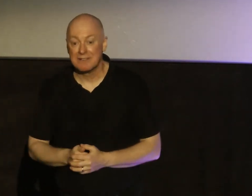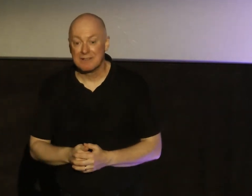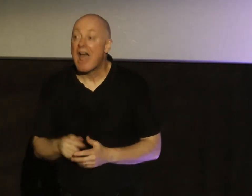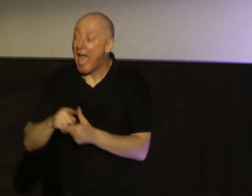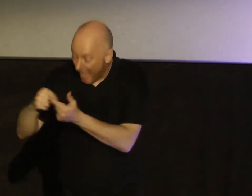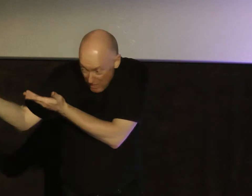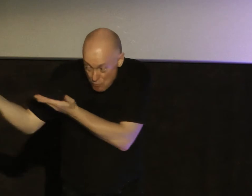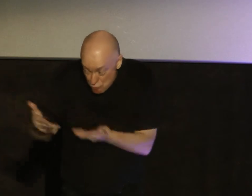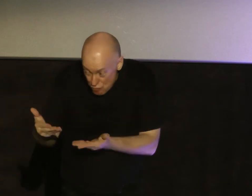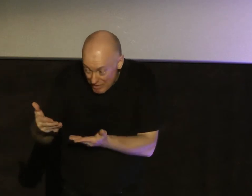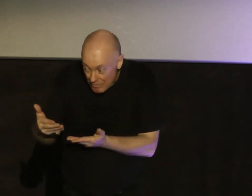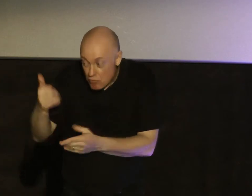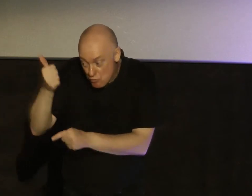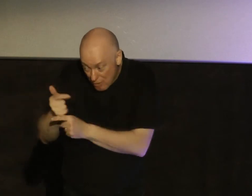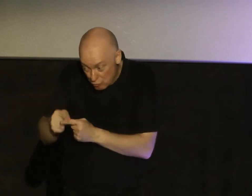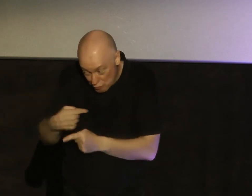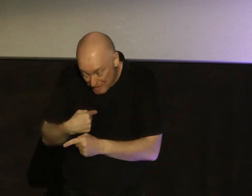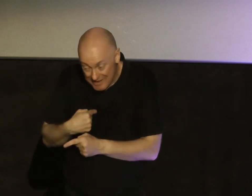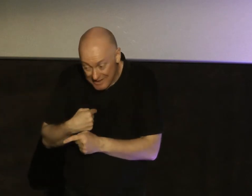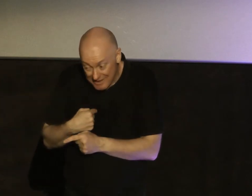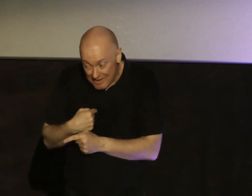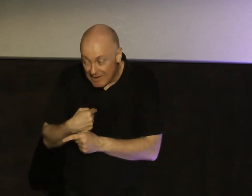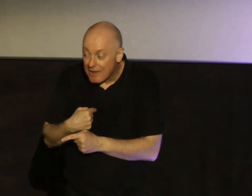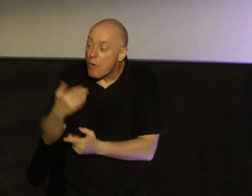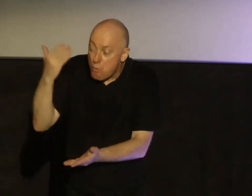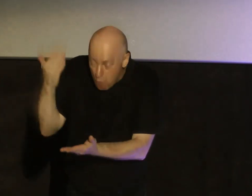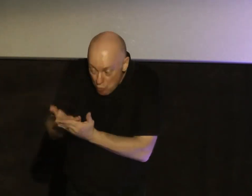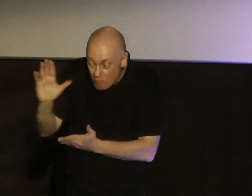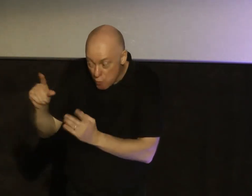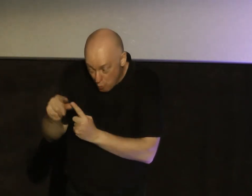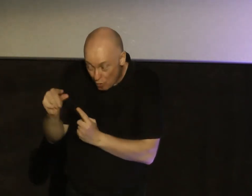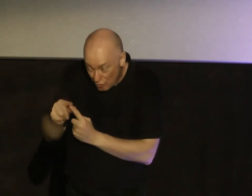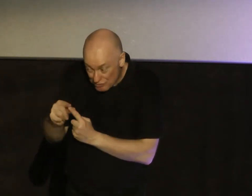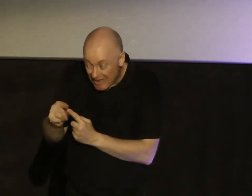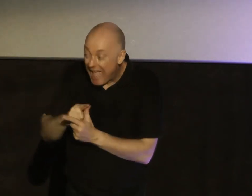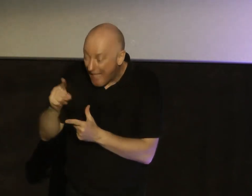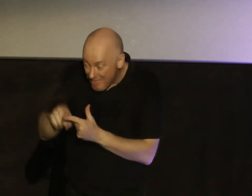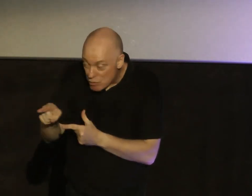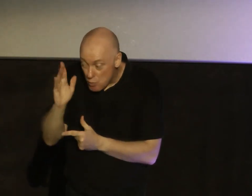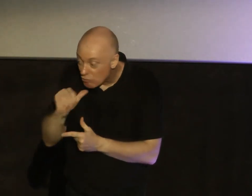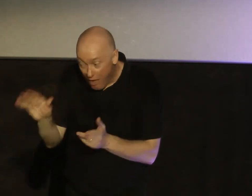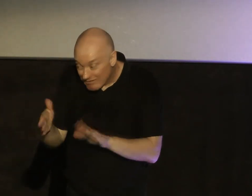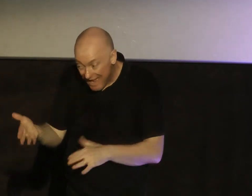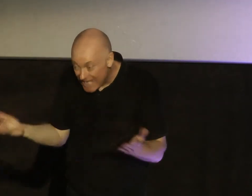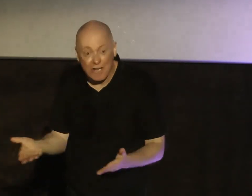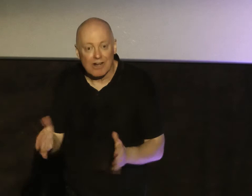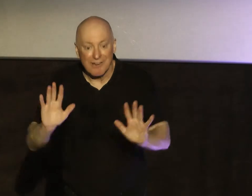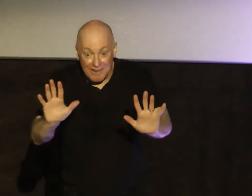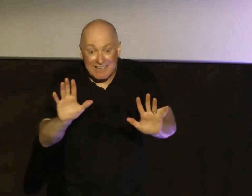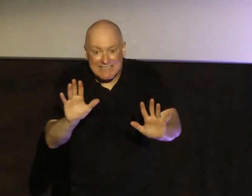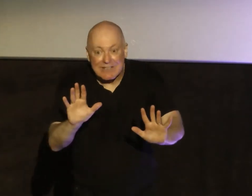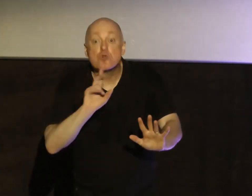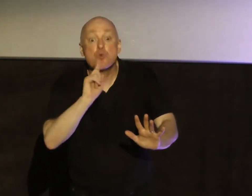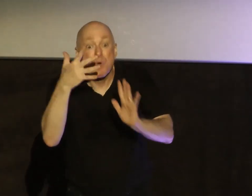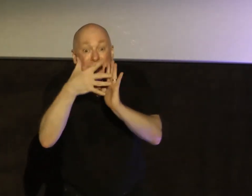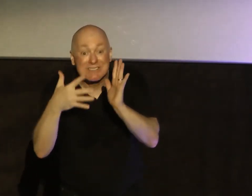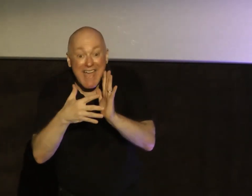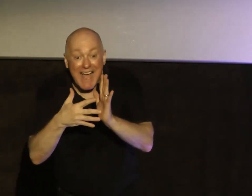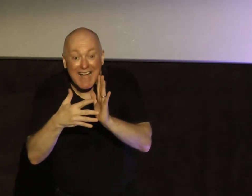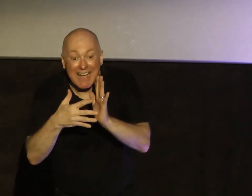youngest brother to me, so your words will be verified, and you shall not die. Here now we have the real test. Will one of them volunteer